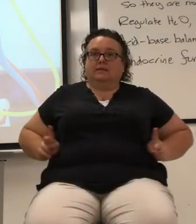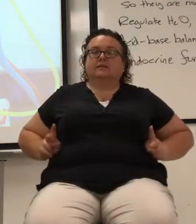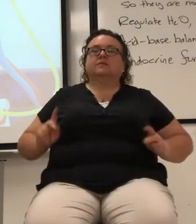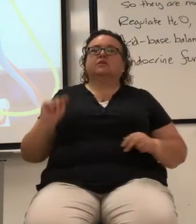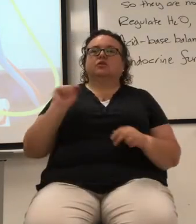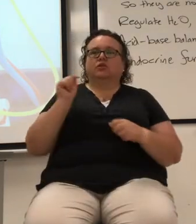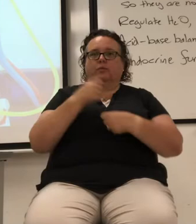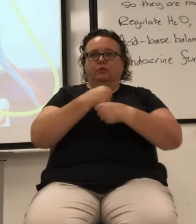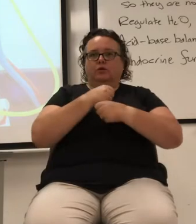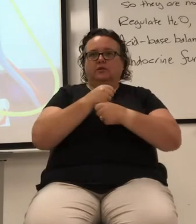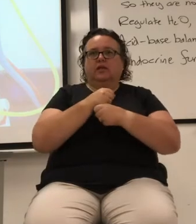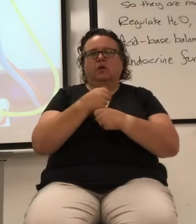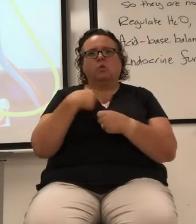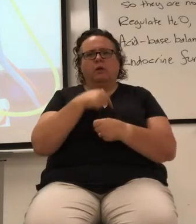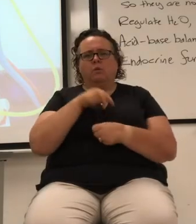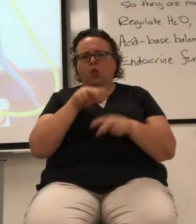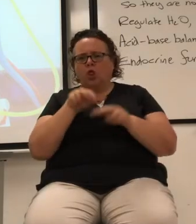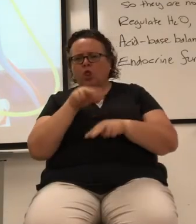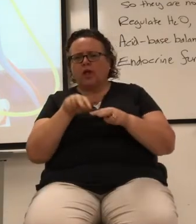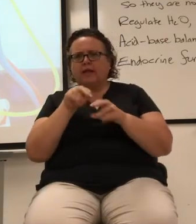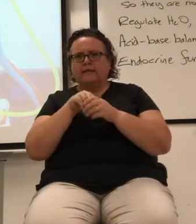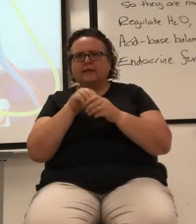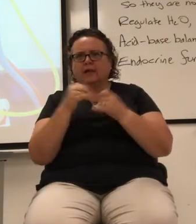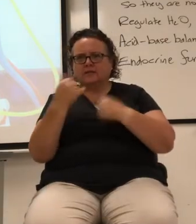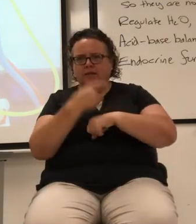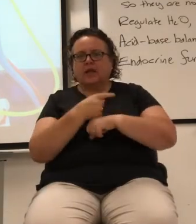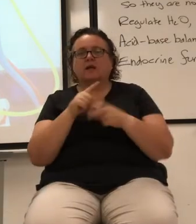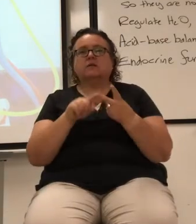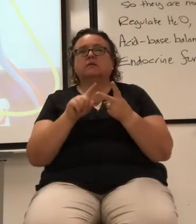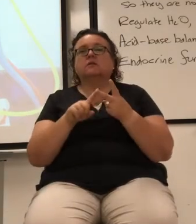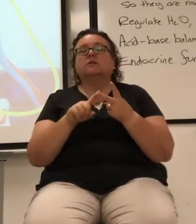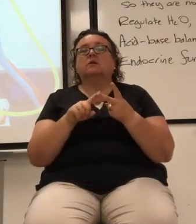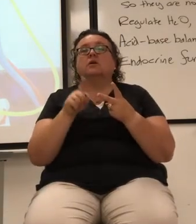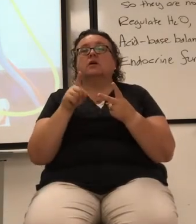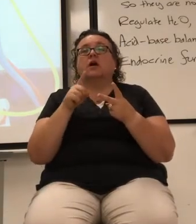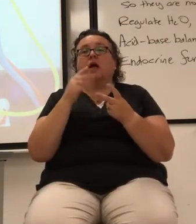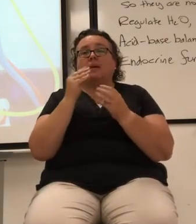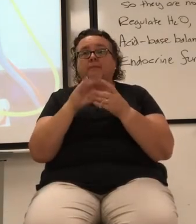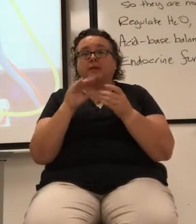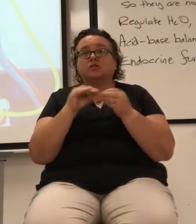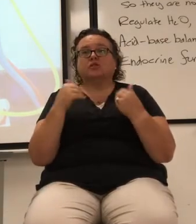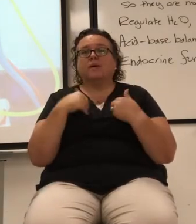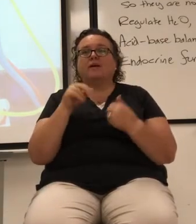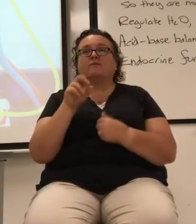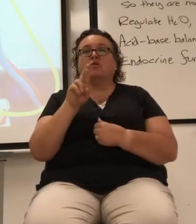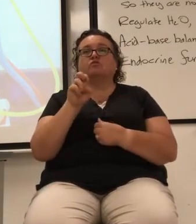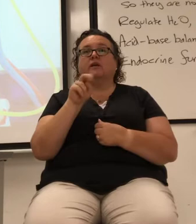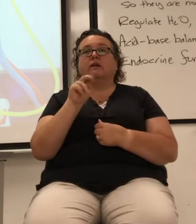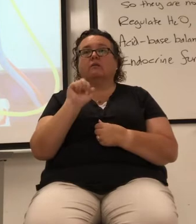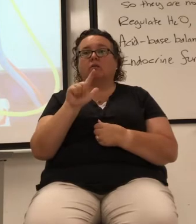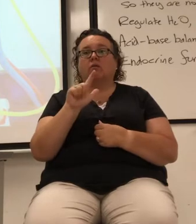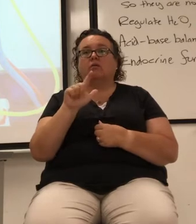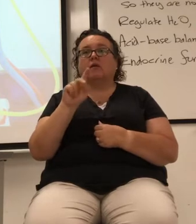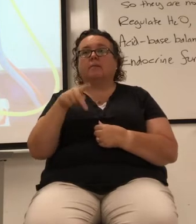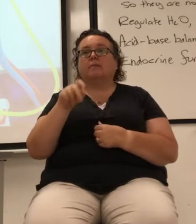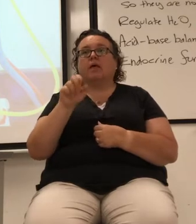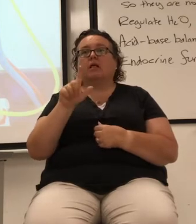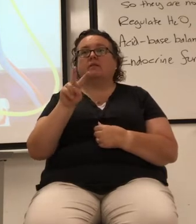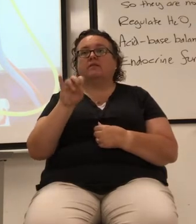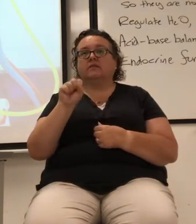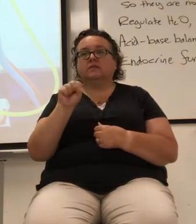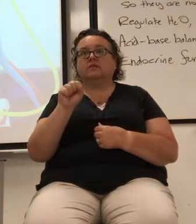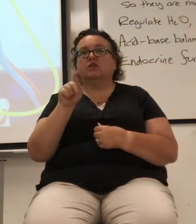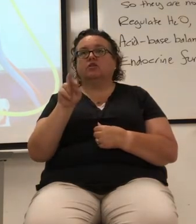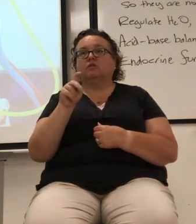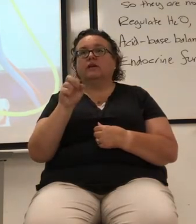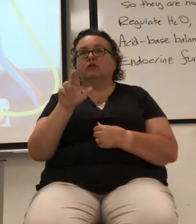We'll look at the inside of it today. And then I said you got the renal pelvis ureter there